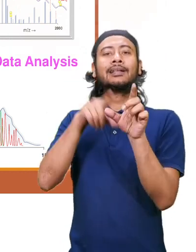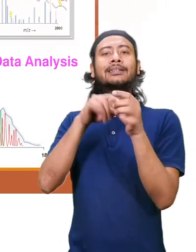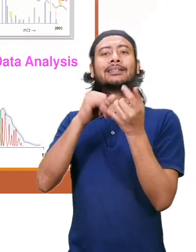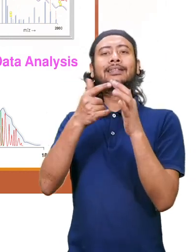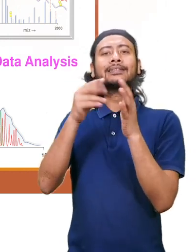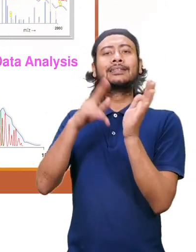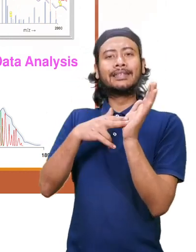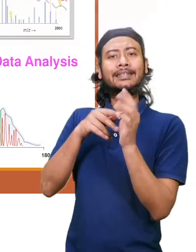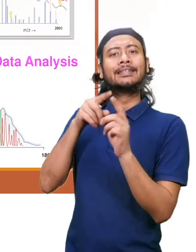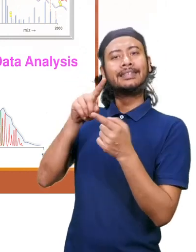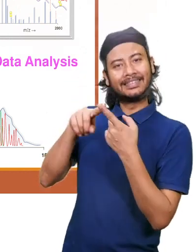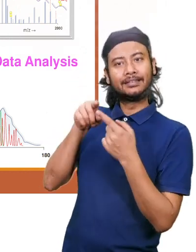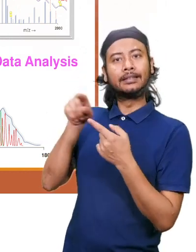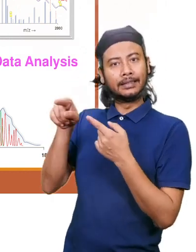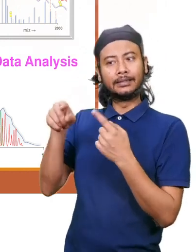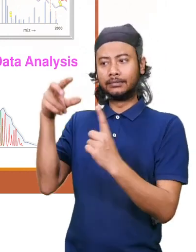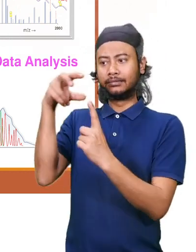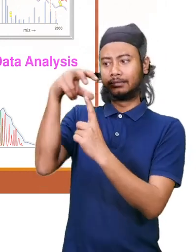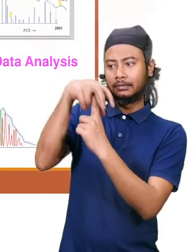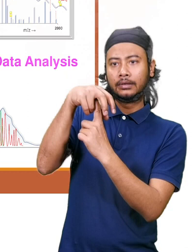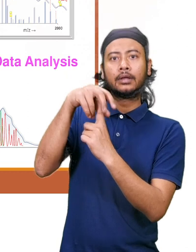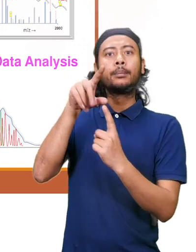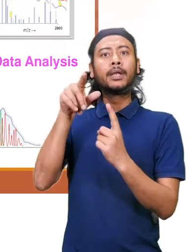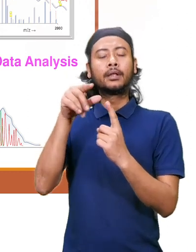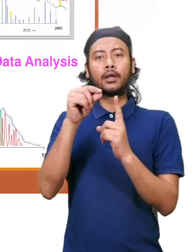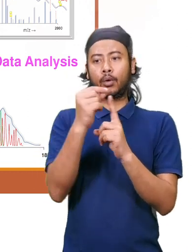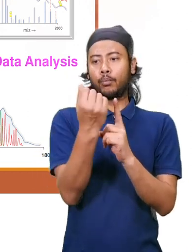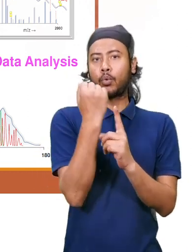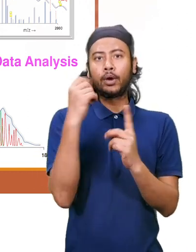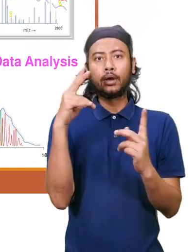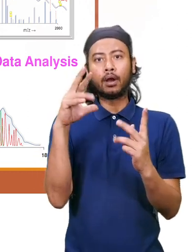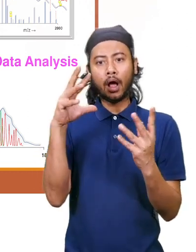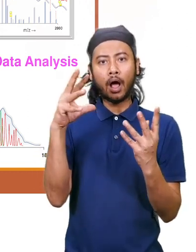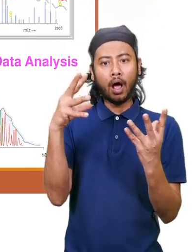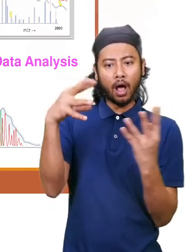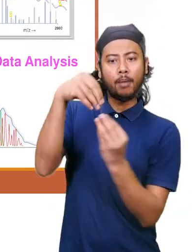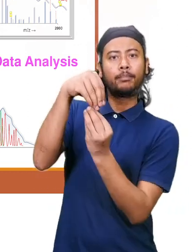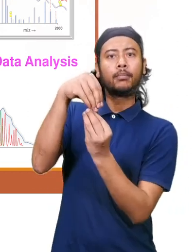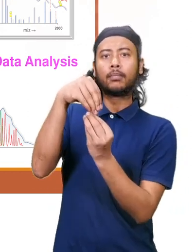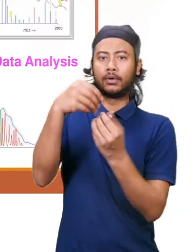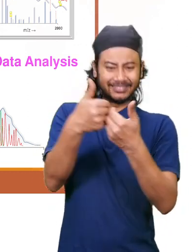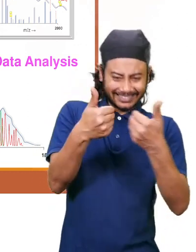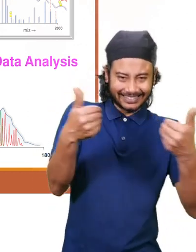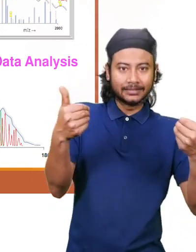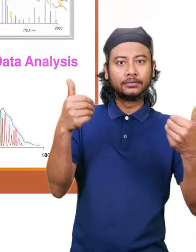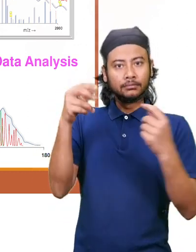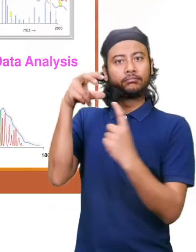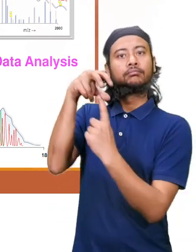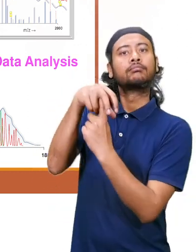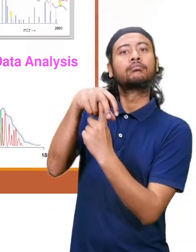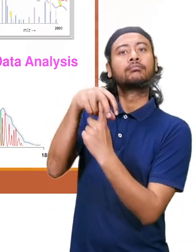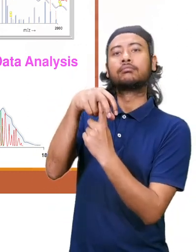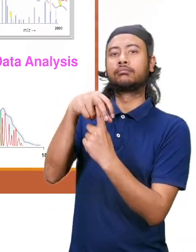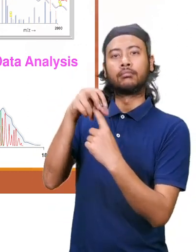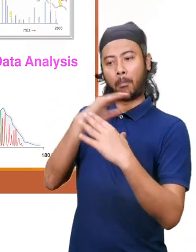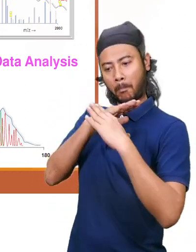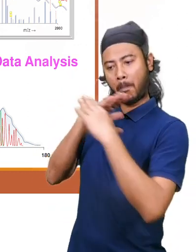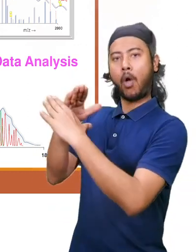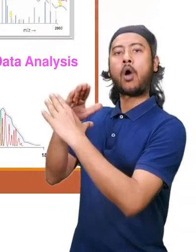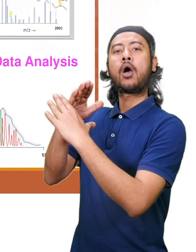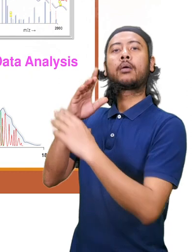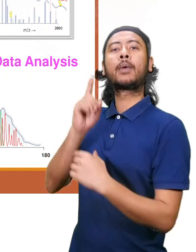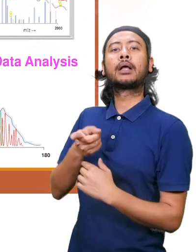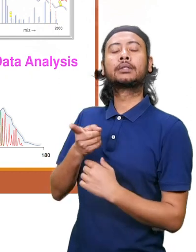the blocking of the cysteine. So in denaturation, the cysteine disulfide bonds will be cleaved,